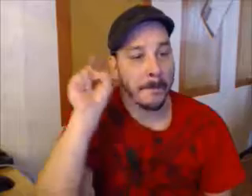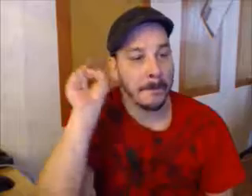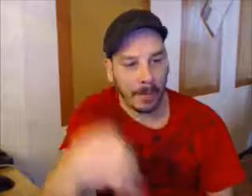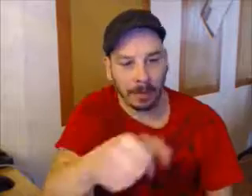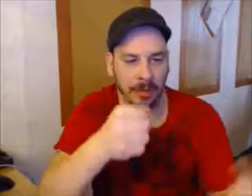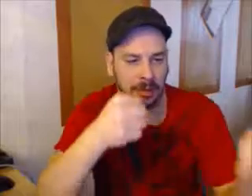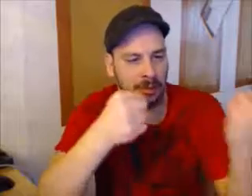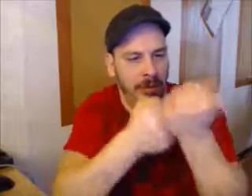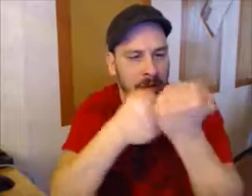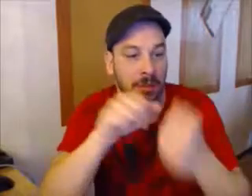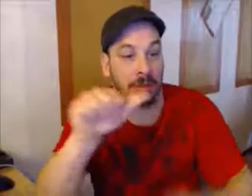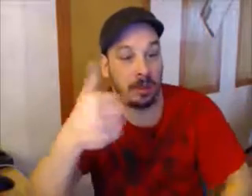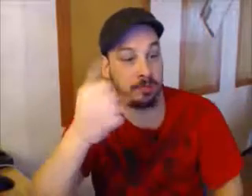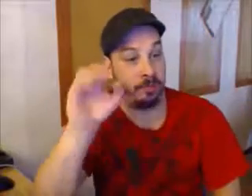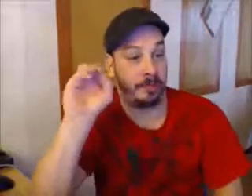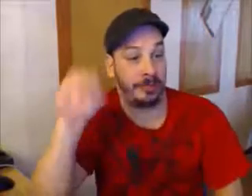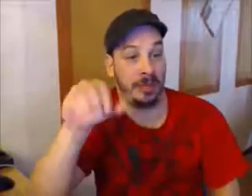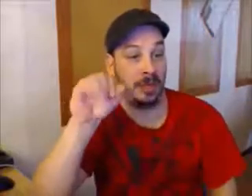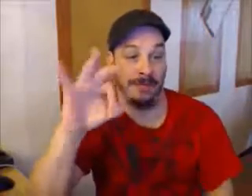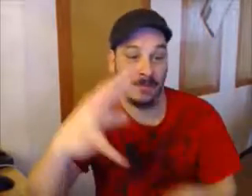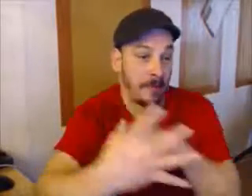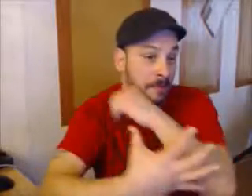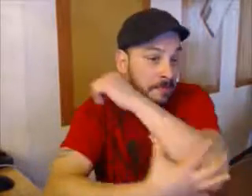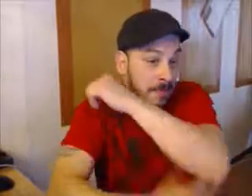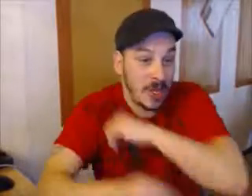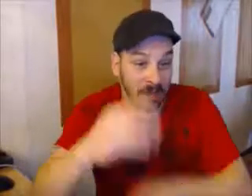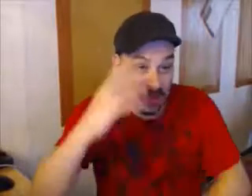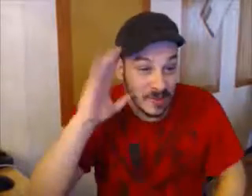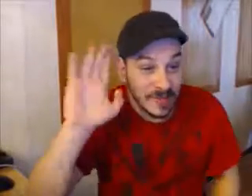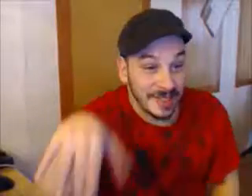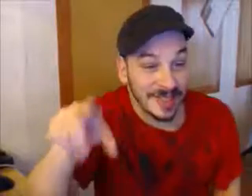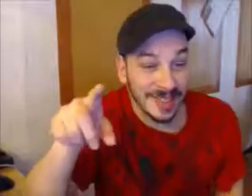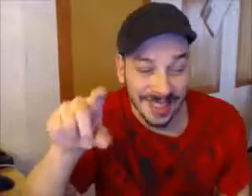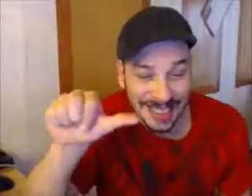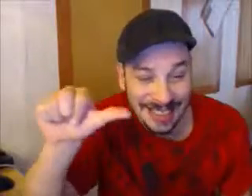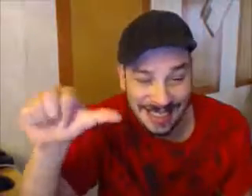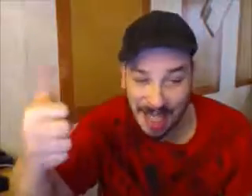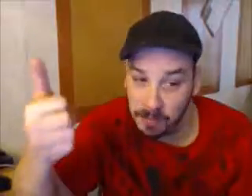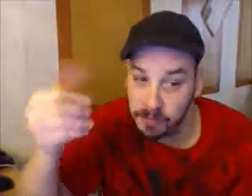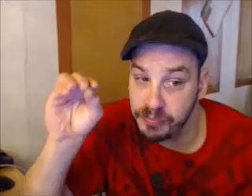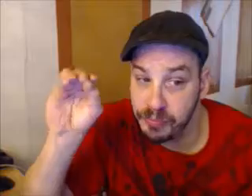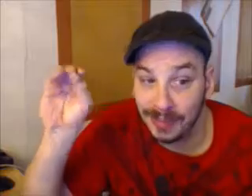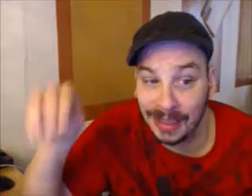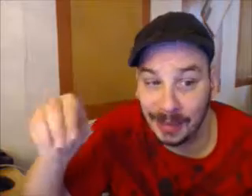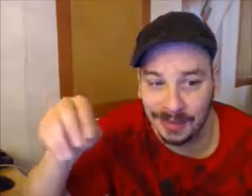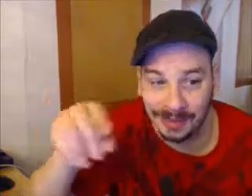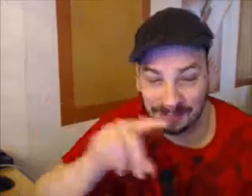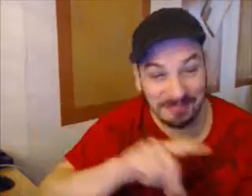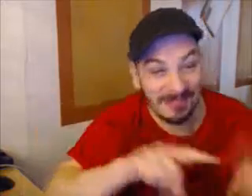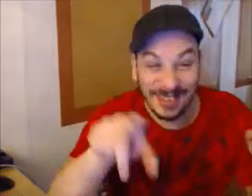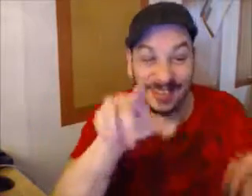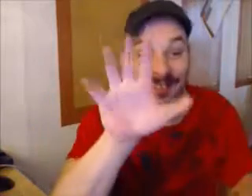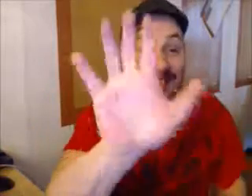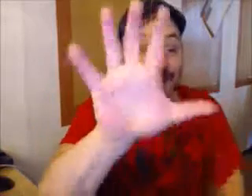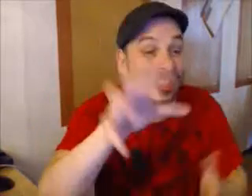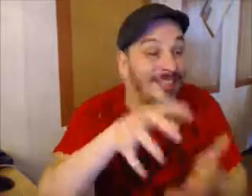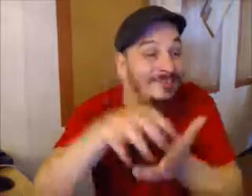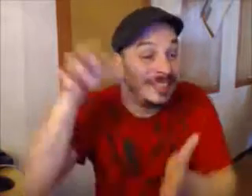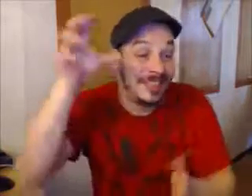find therapy? Try Alka-Seltzer Plus for fast liquid cold and flu relief. Closed captioning brought to you by My Mickey Car